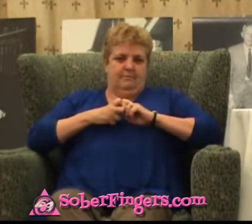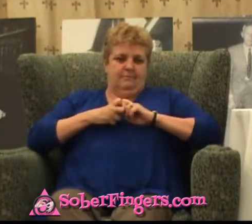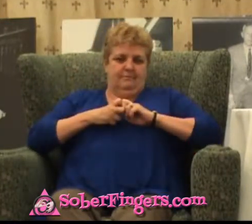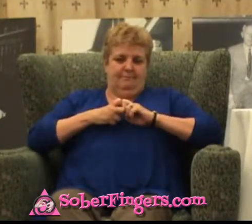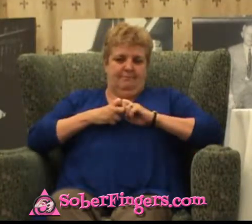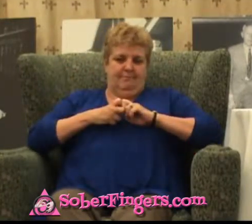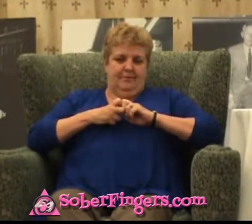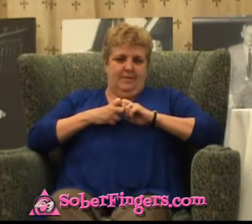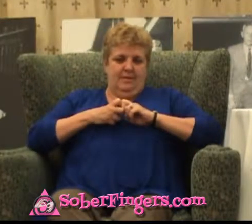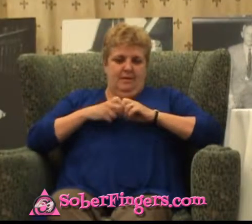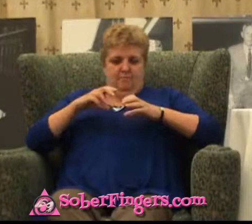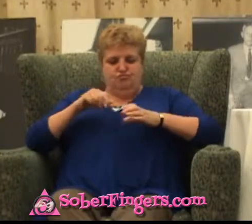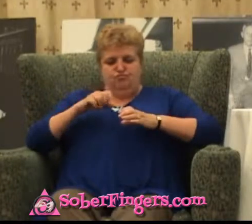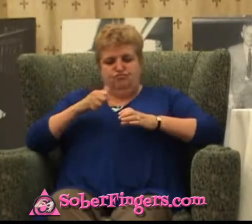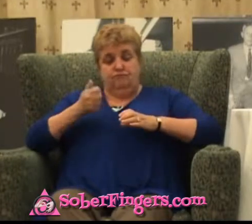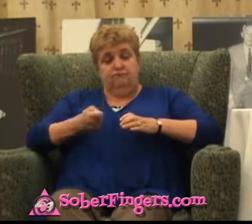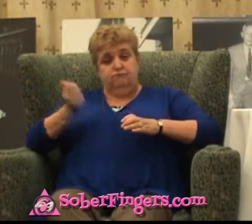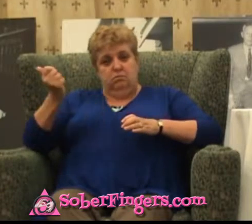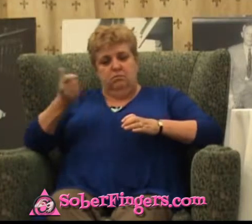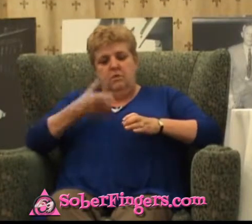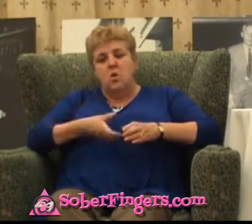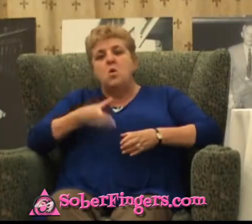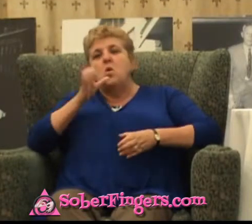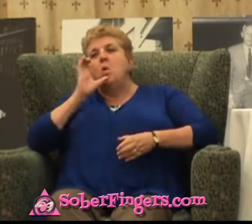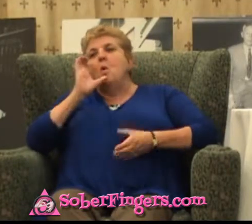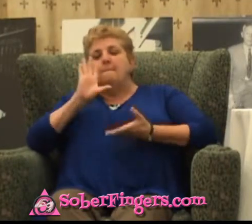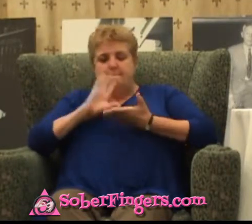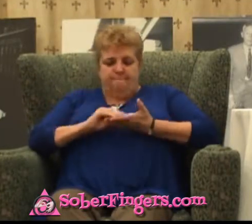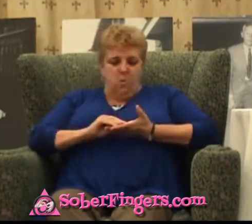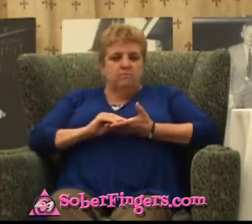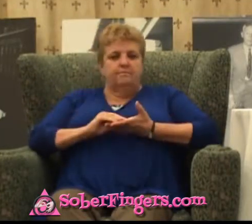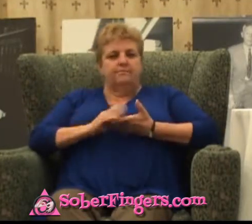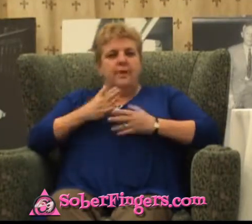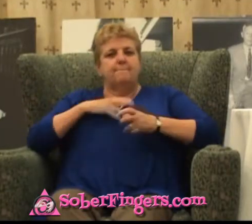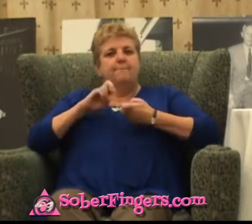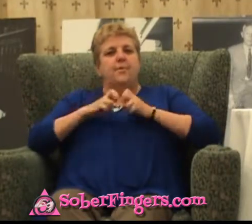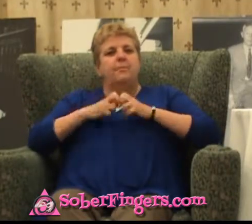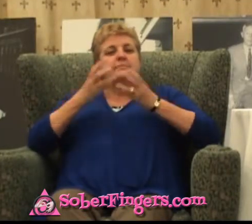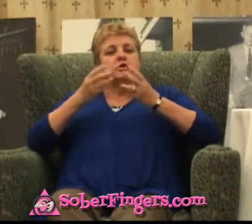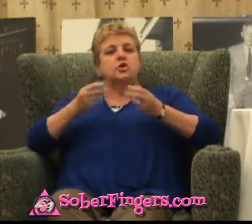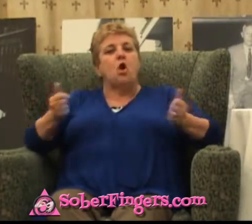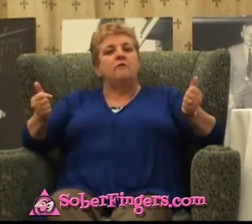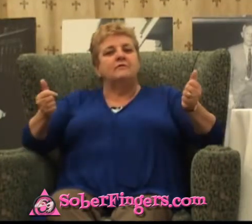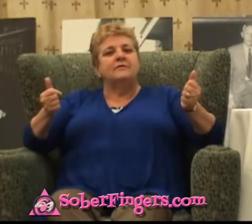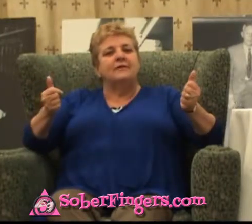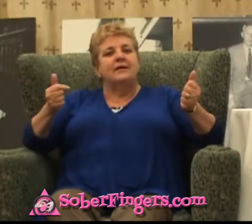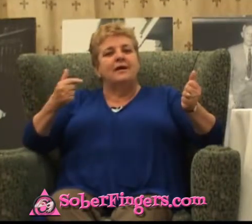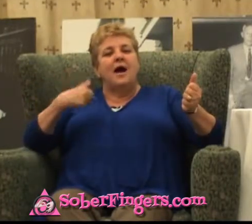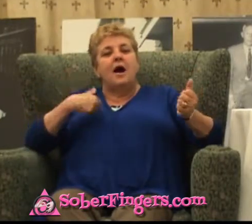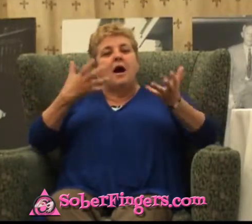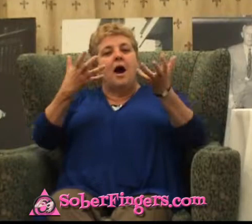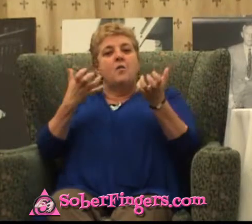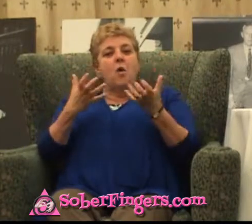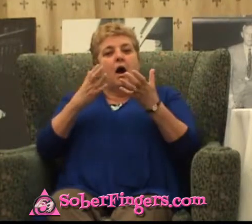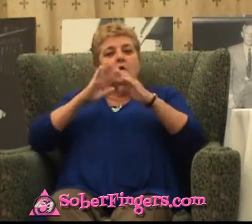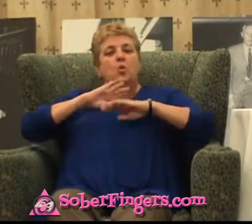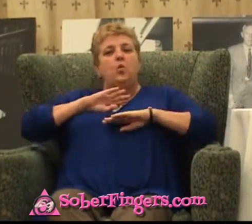down. I think all my problems are solved. I'm looking for a little relief, but what happens instead is I awaken a